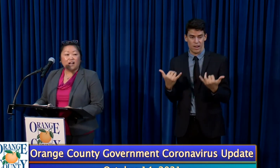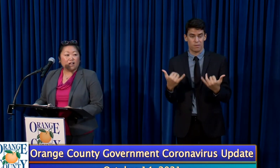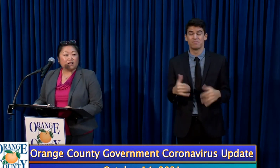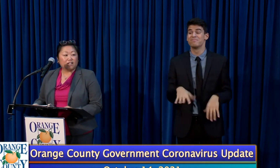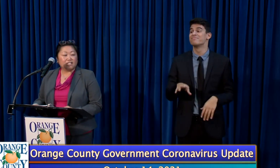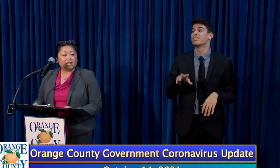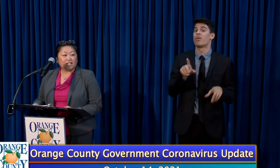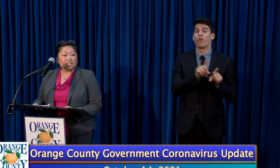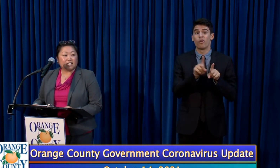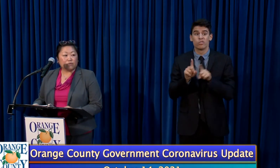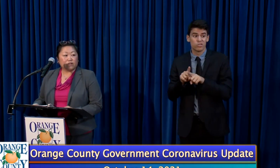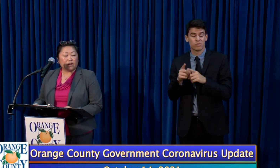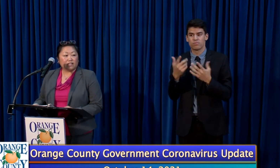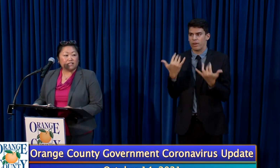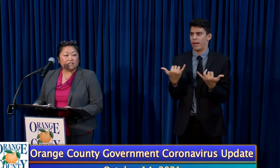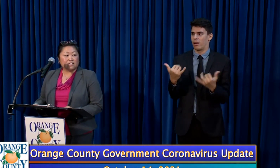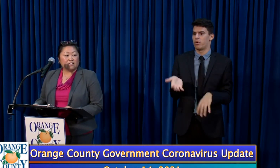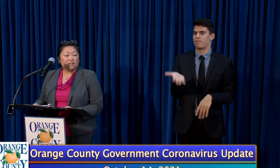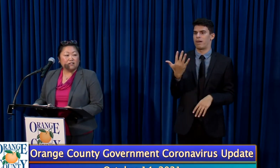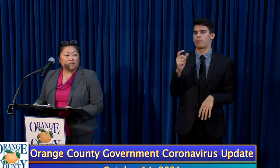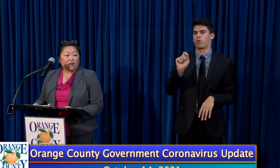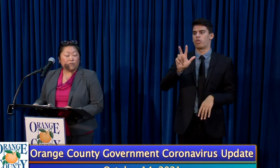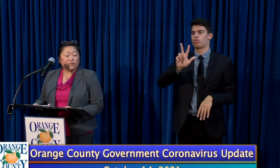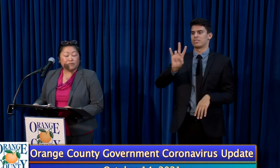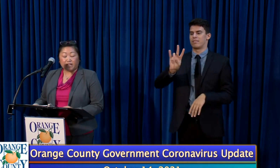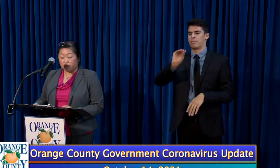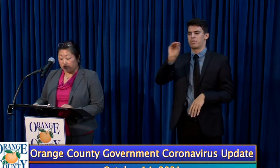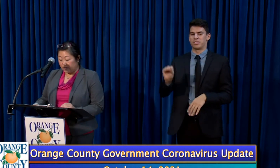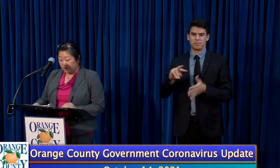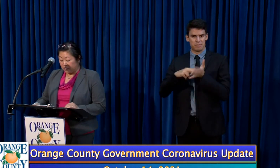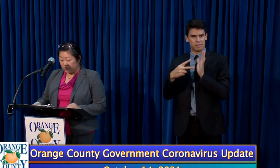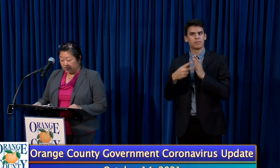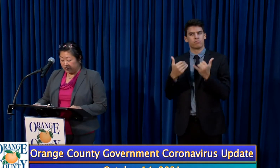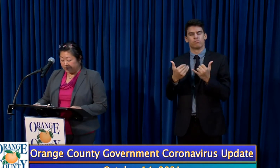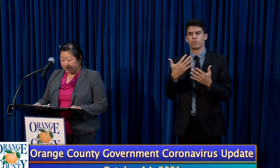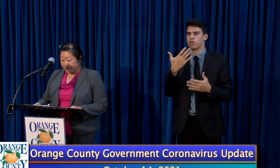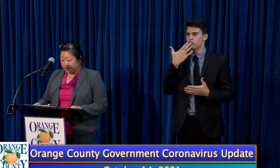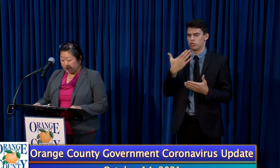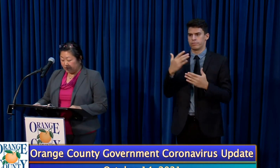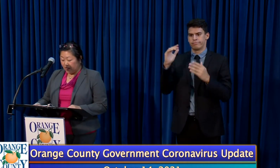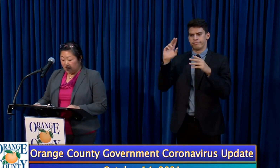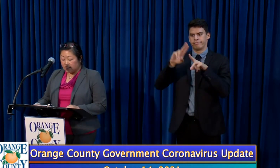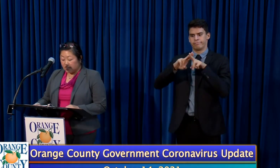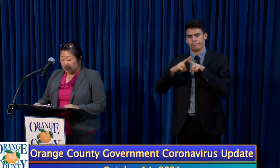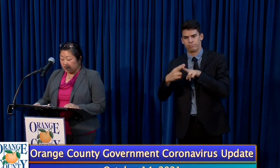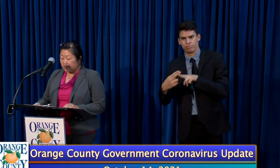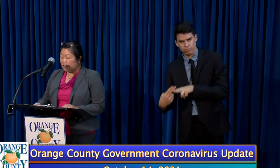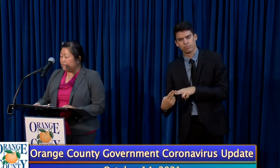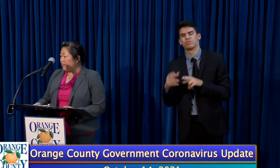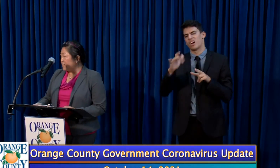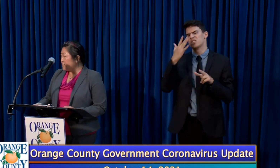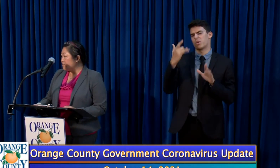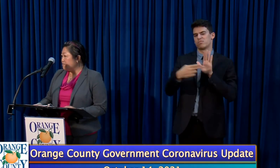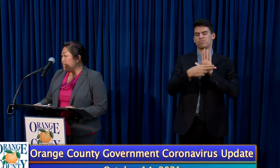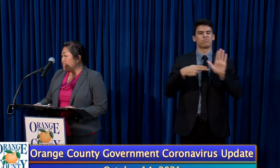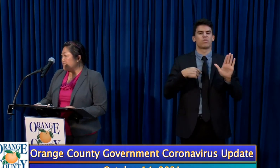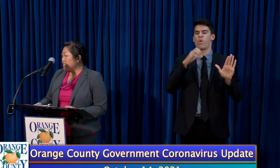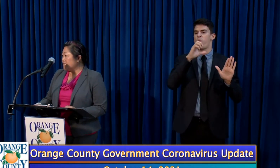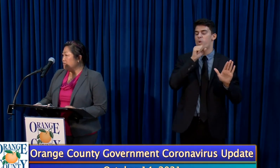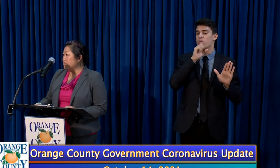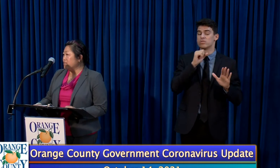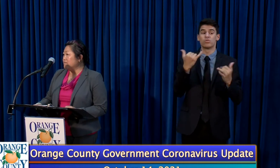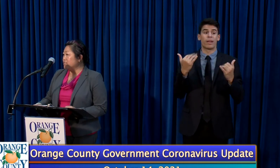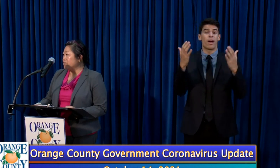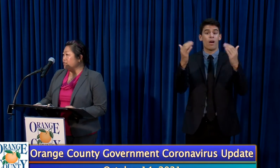helps indicate that we are at the substantial transmission range. Delta variant remains